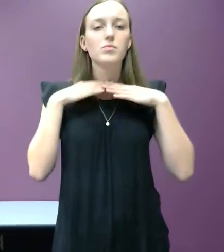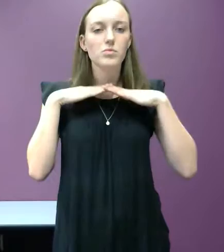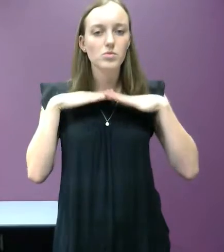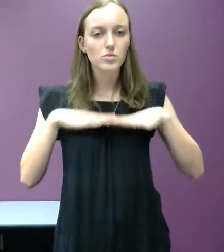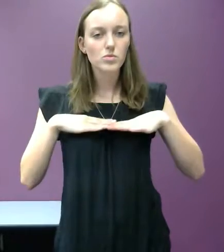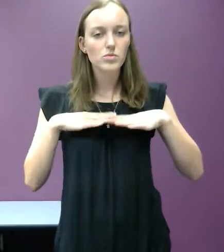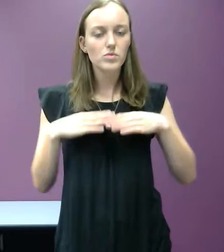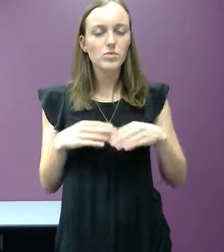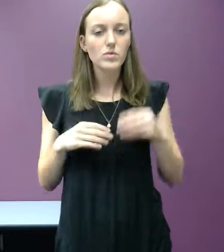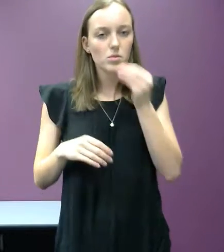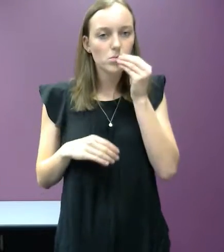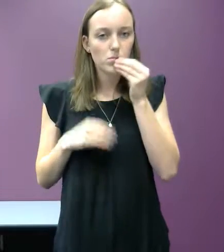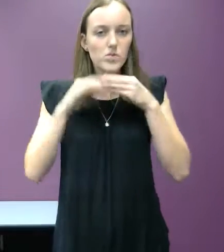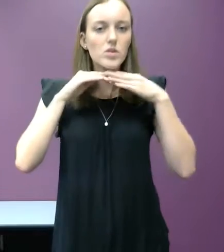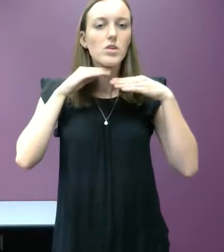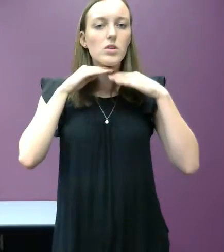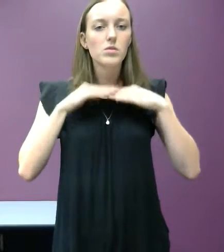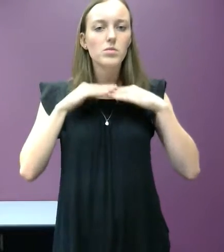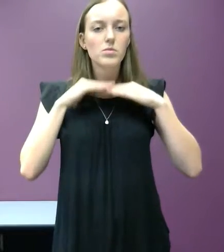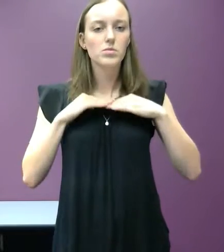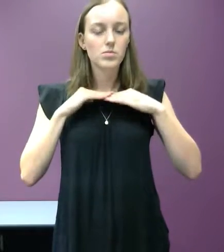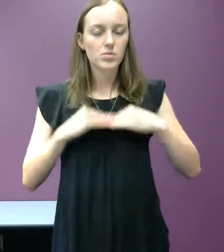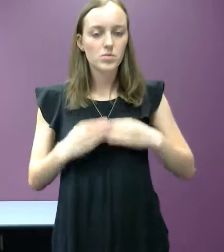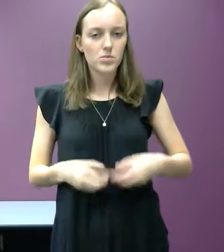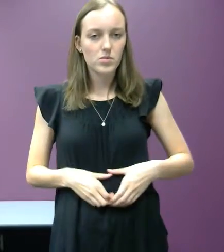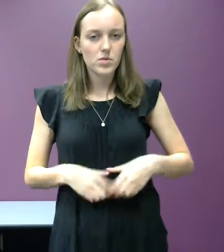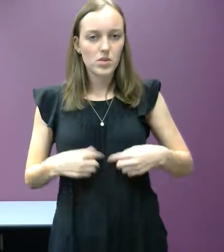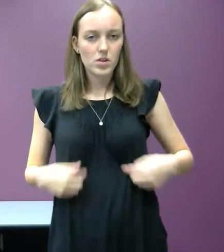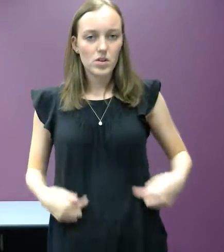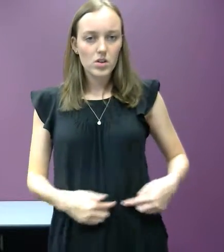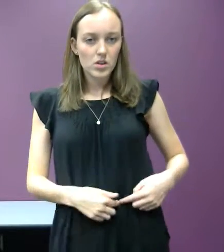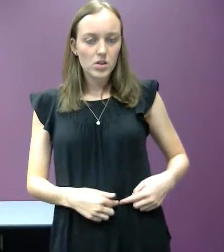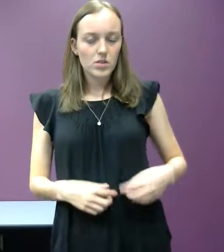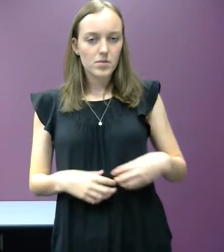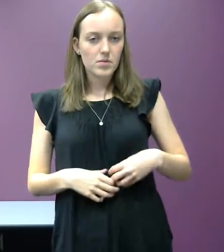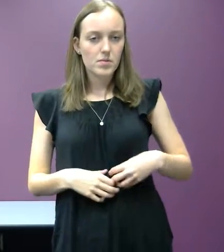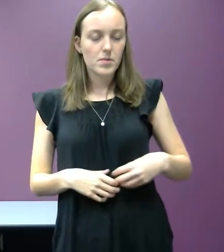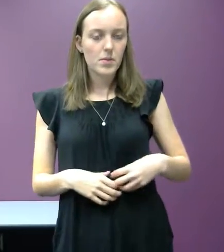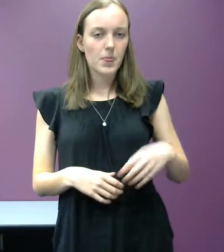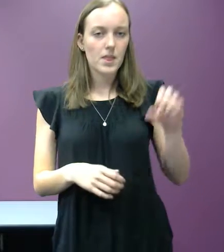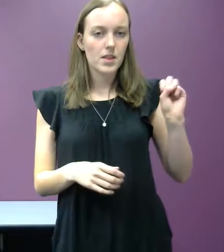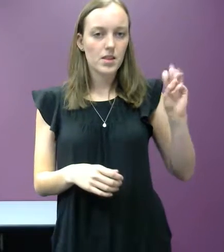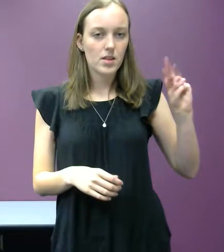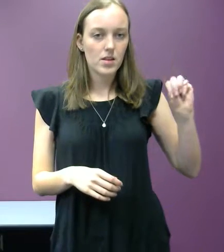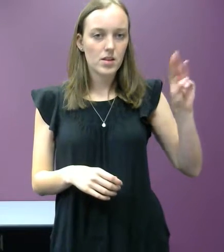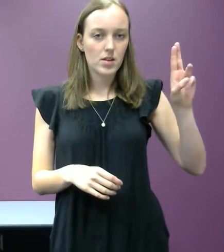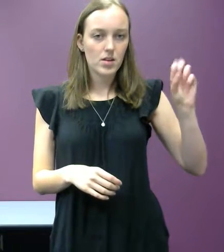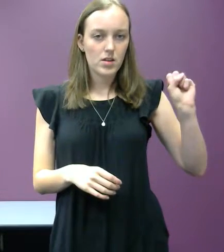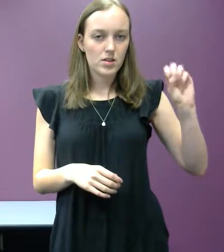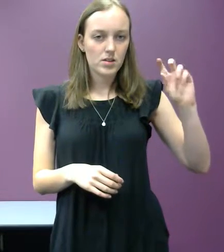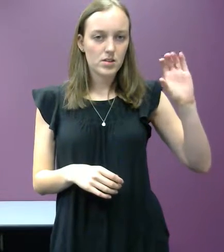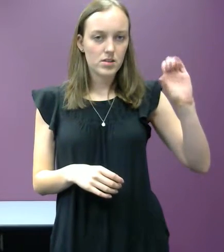which is that bag of smooth muscle, and the stomach mixes it and churns